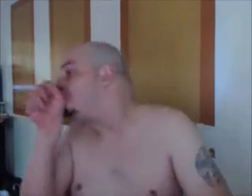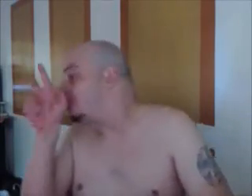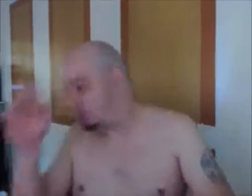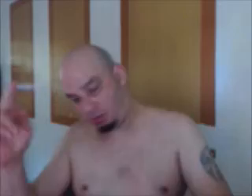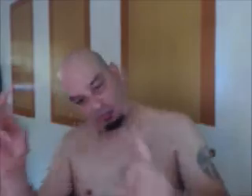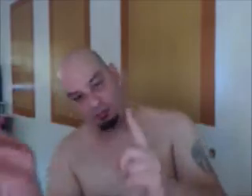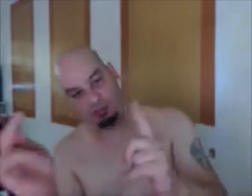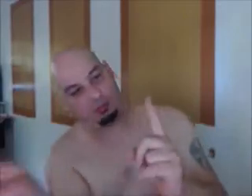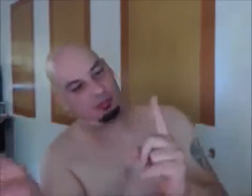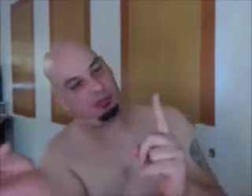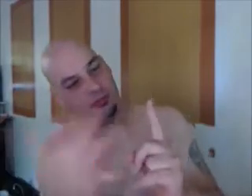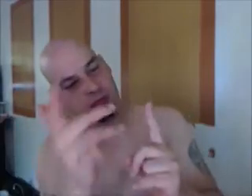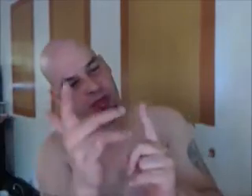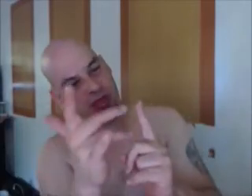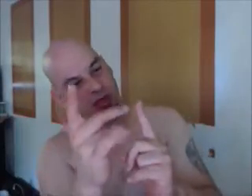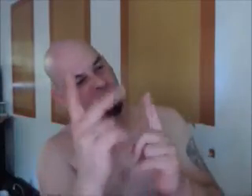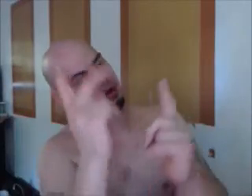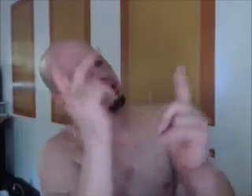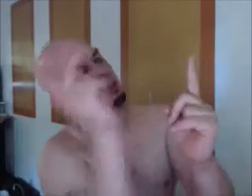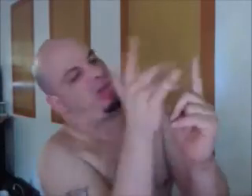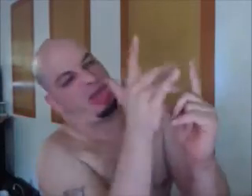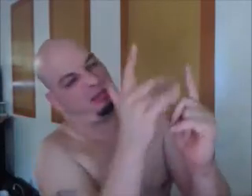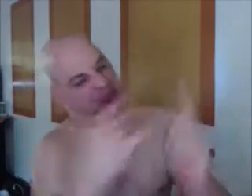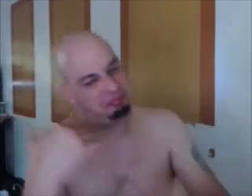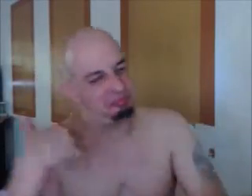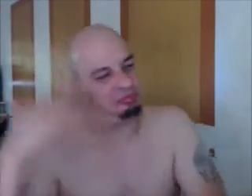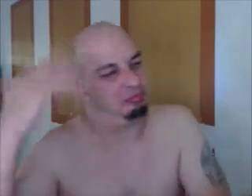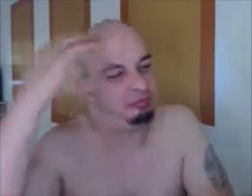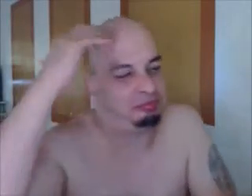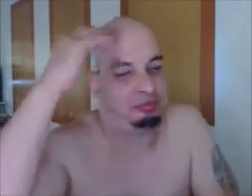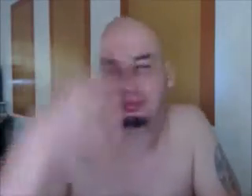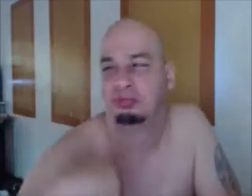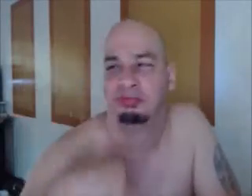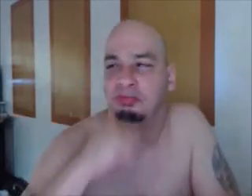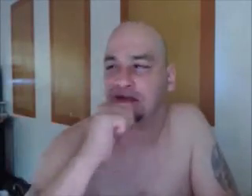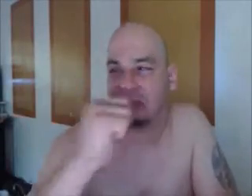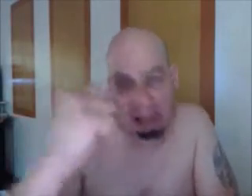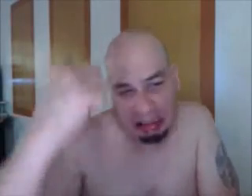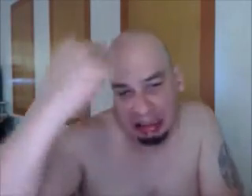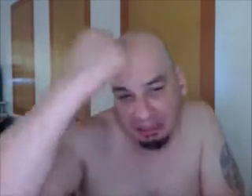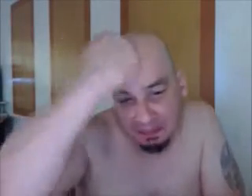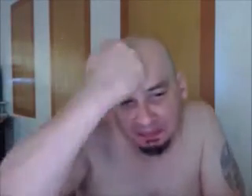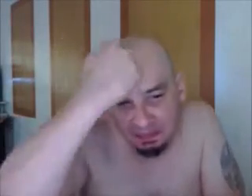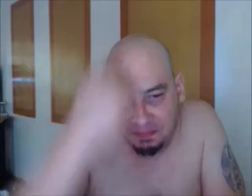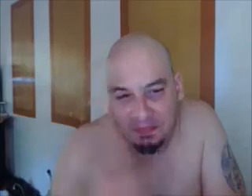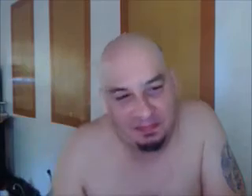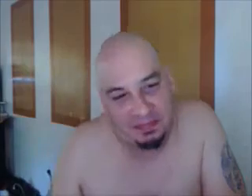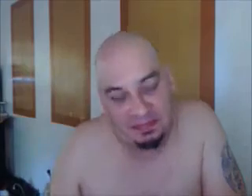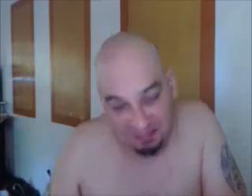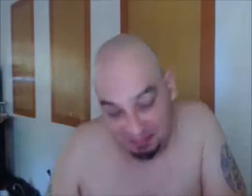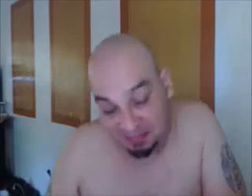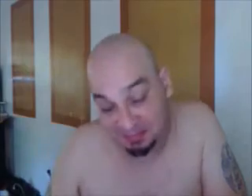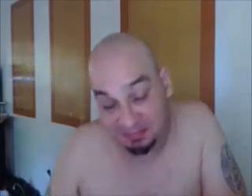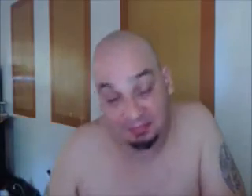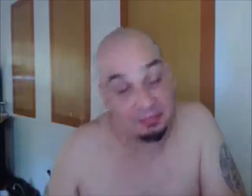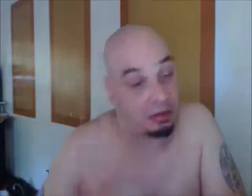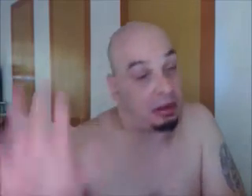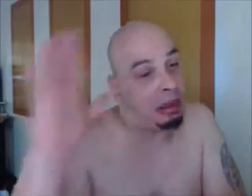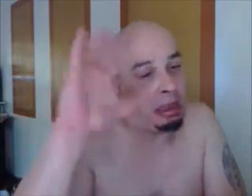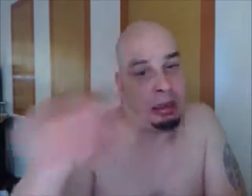next-door neighbor of George Zimmerman. We'll get his perspective on where George's head has been throughout this, and that will be interesting to be sure. But